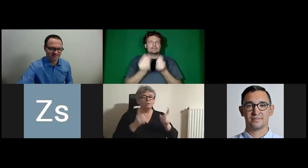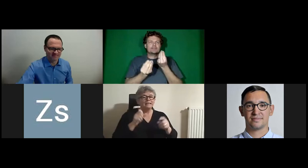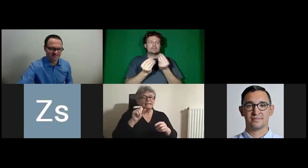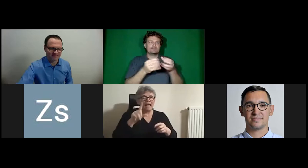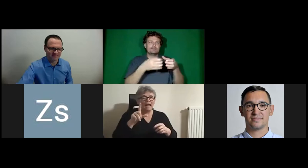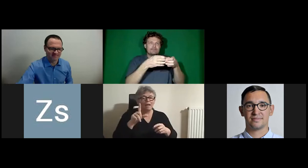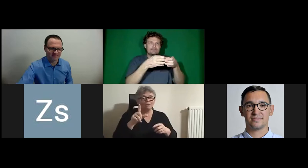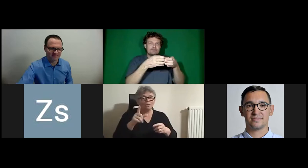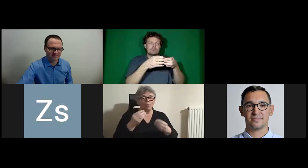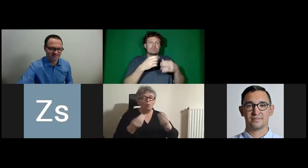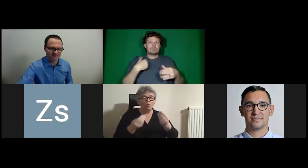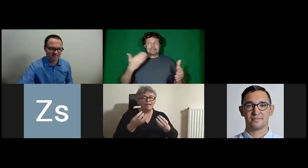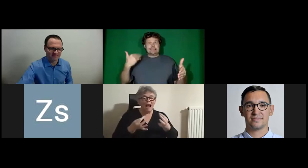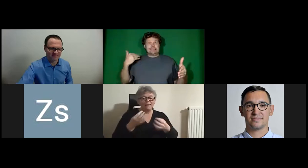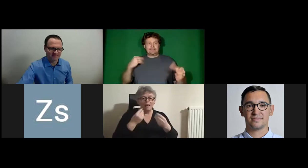Slovenian team,